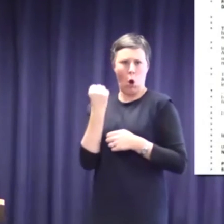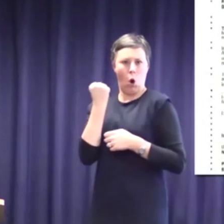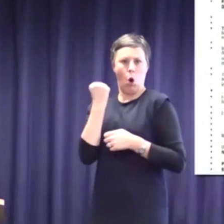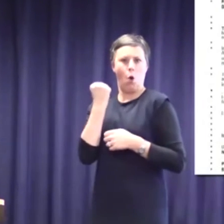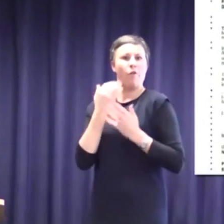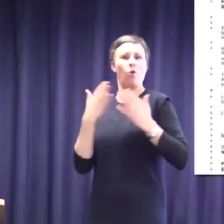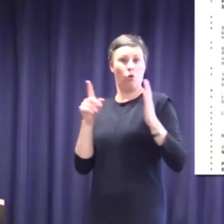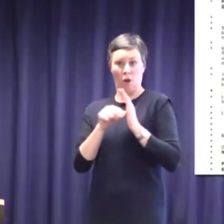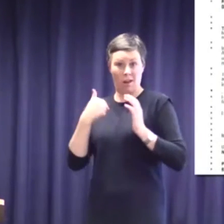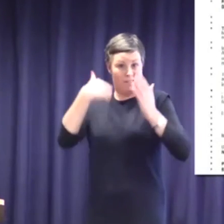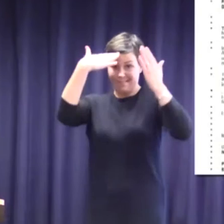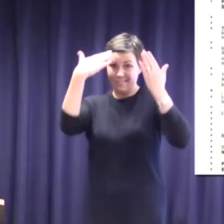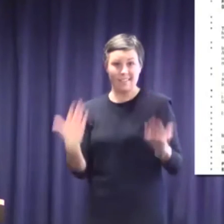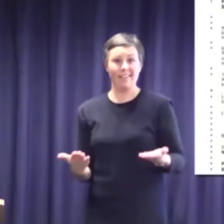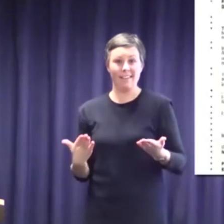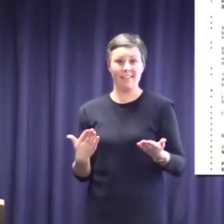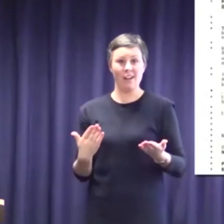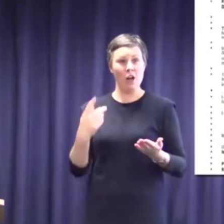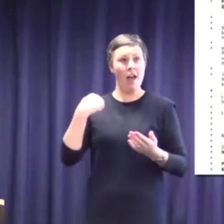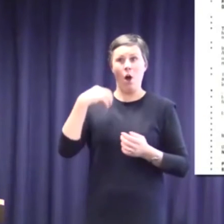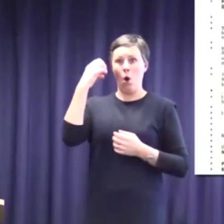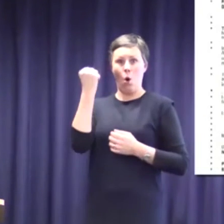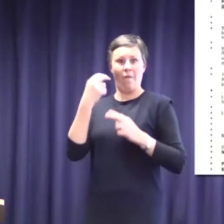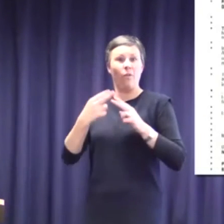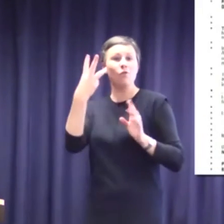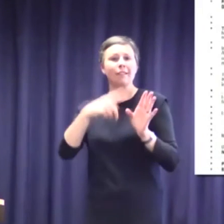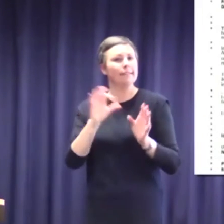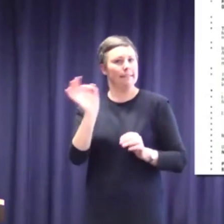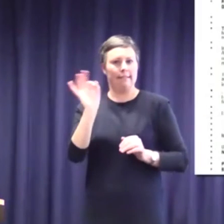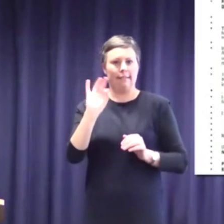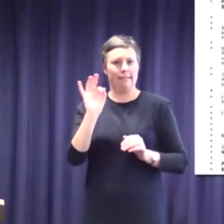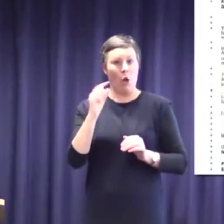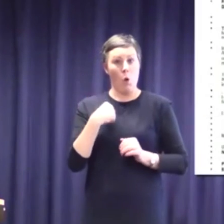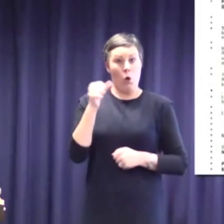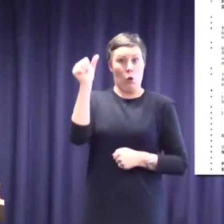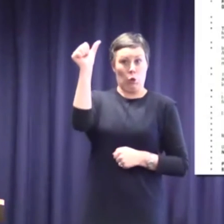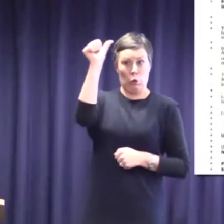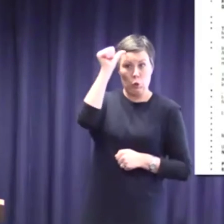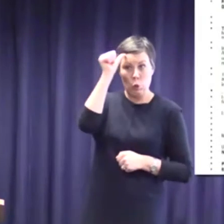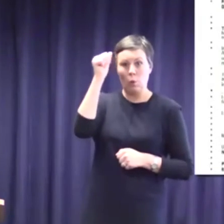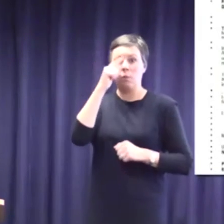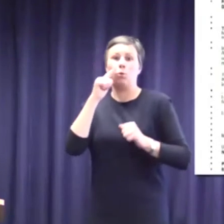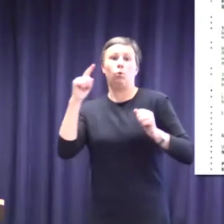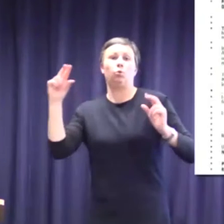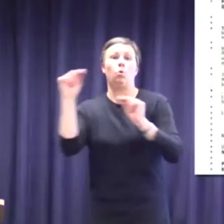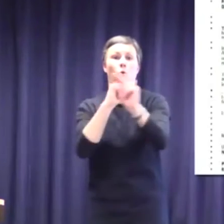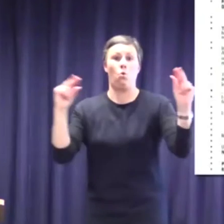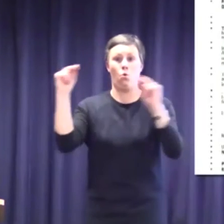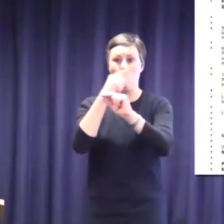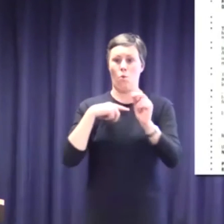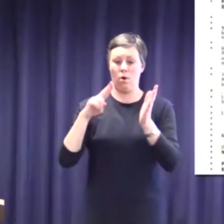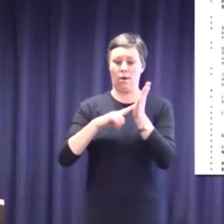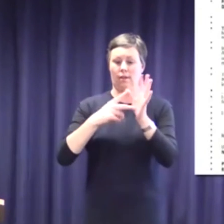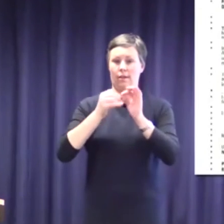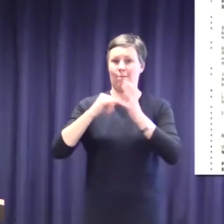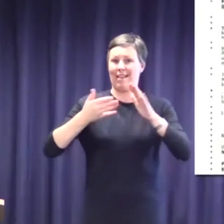not known about this funding cut for 3 years. What we have known is about the proposal to put NABS in under the NDIS,